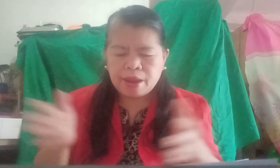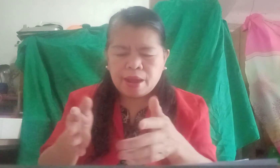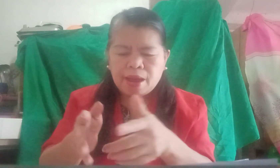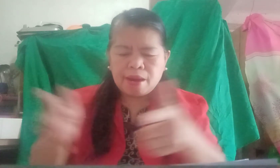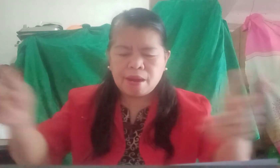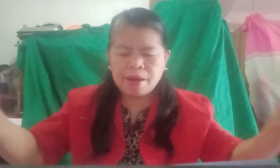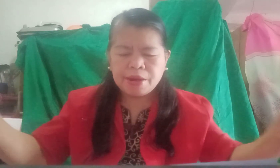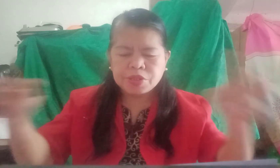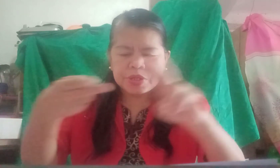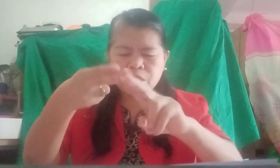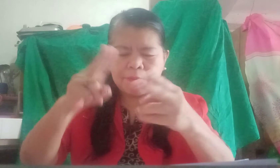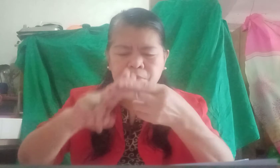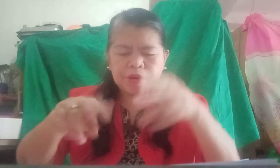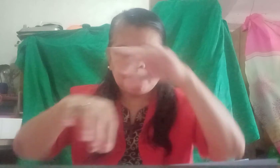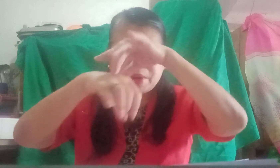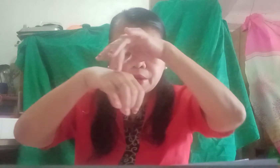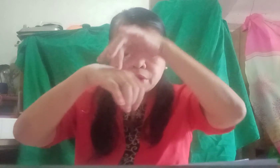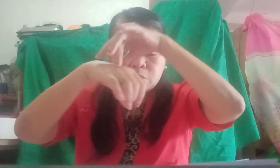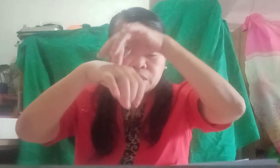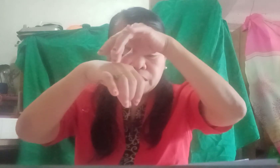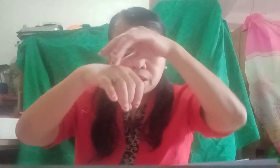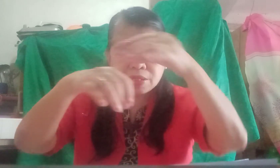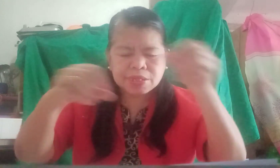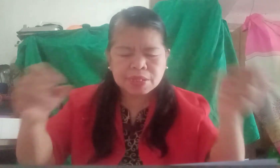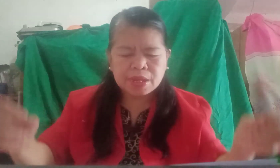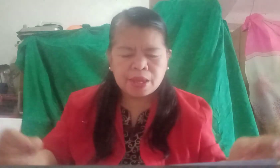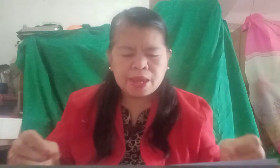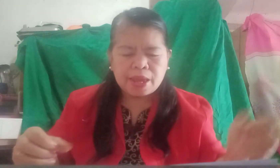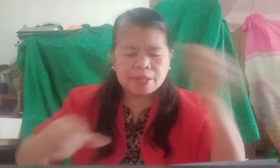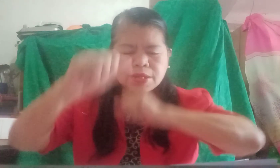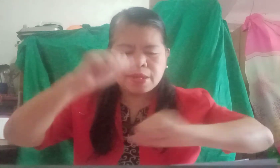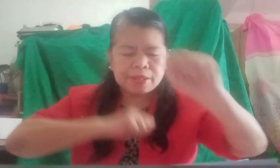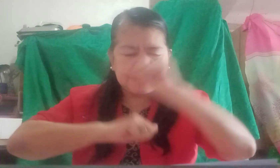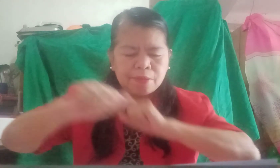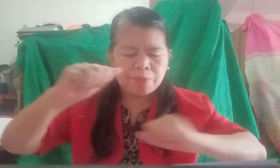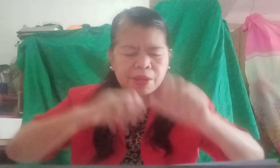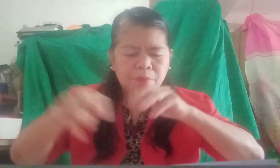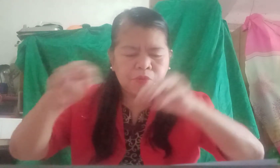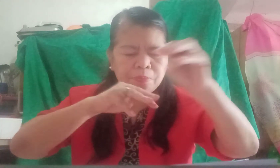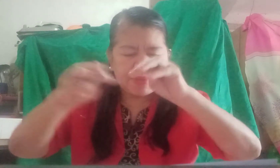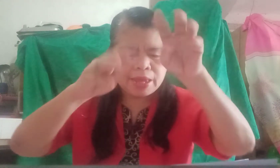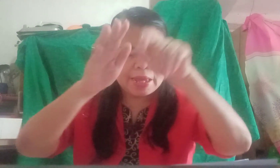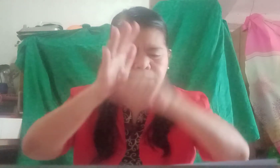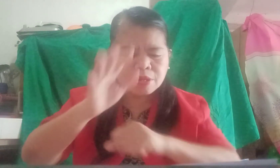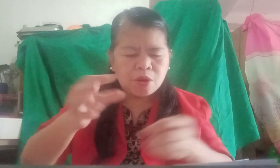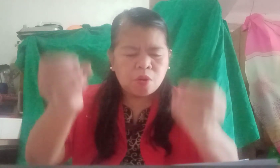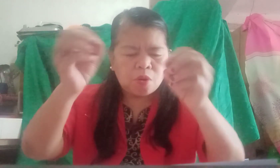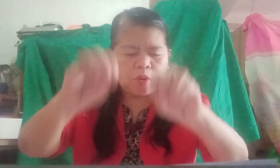a large number of earthquakes and scientific movements